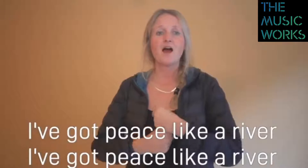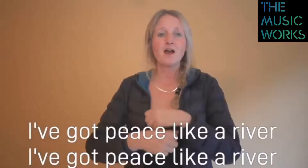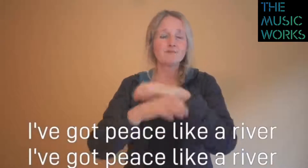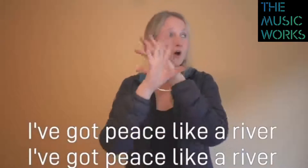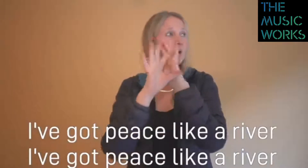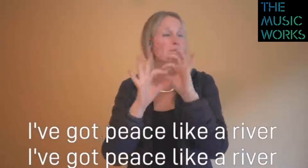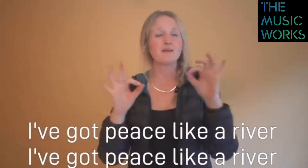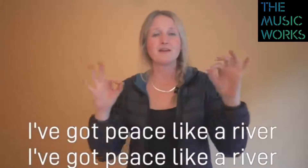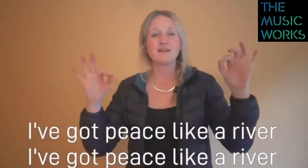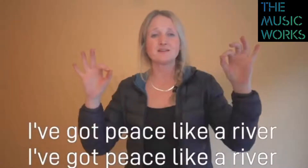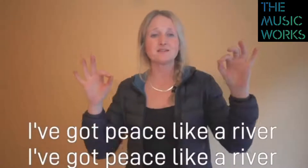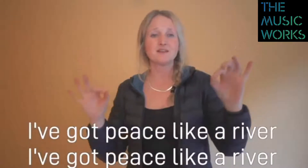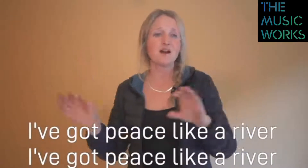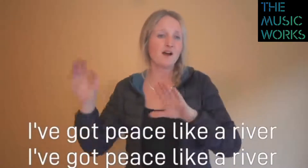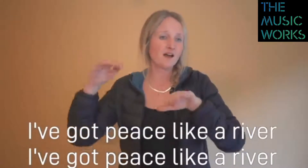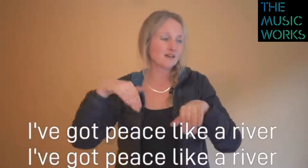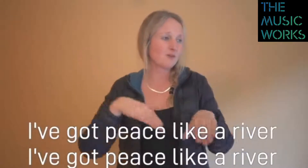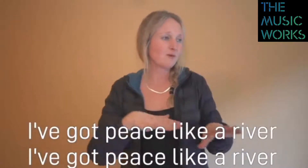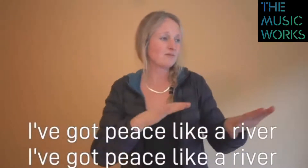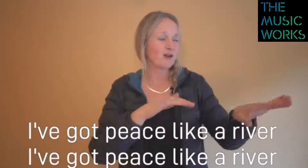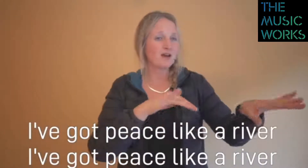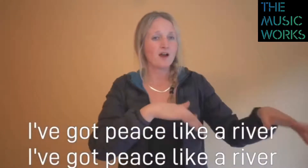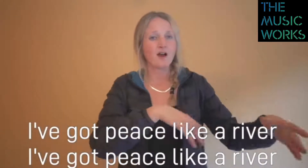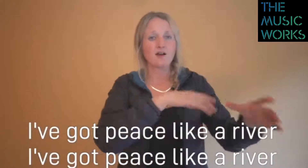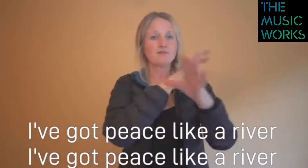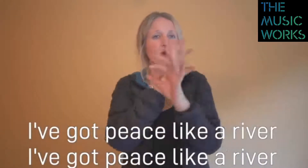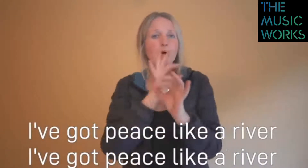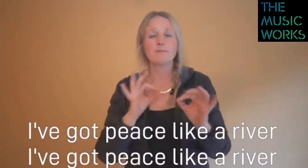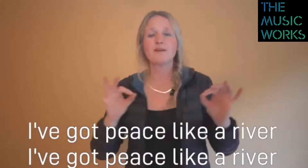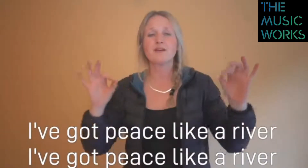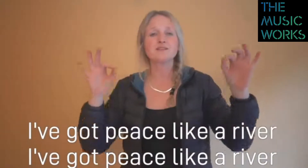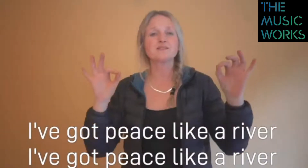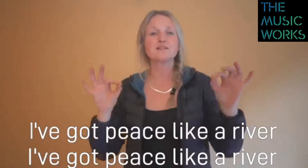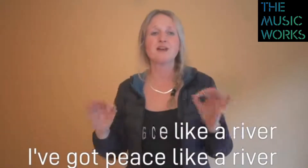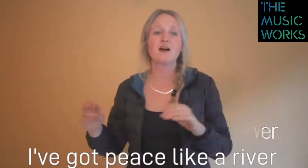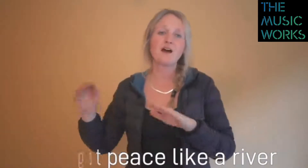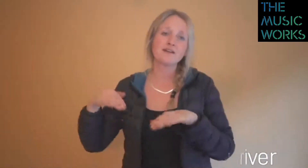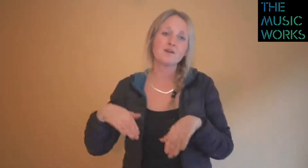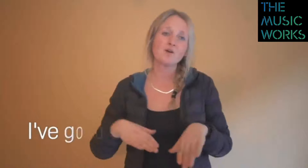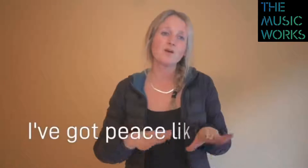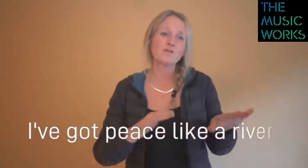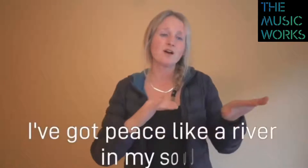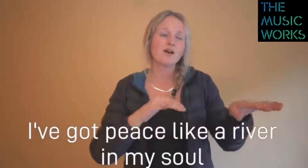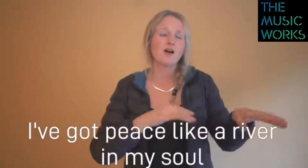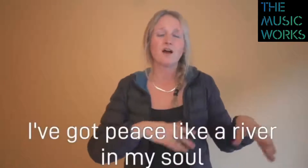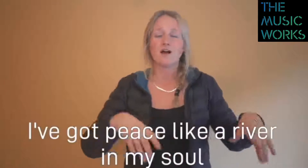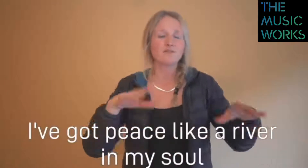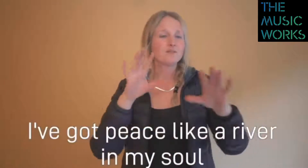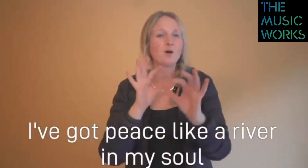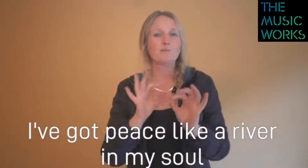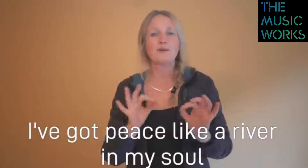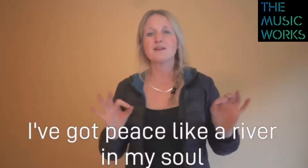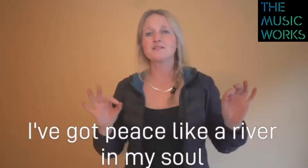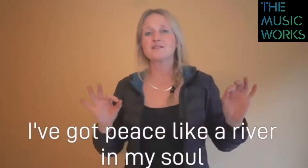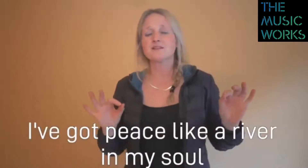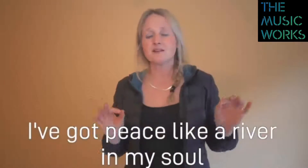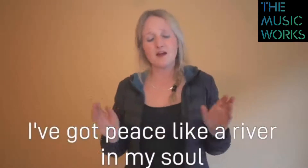I've got peace like a river. I've got peace like a river. I've got peace like